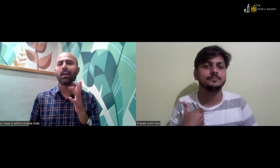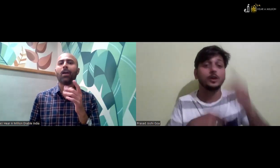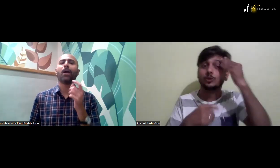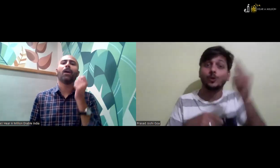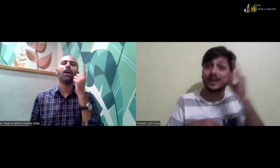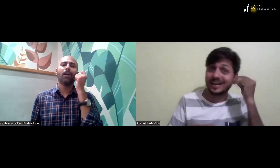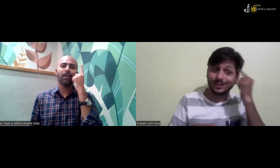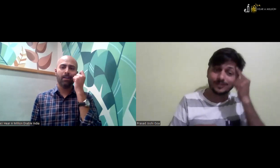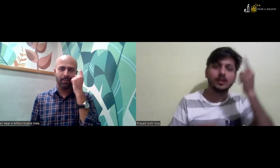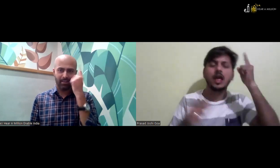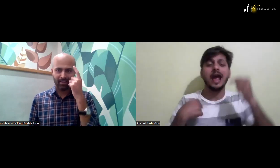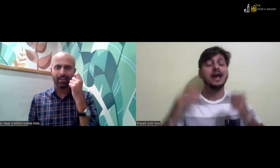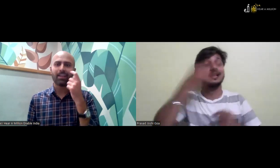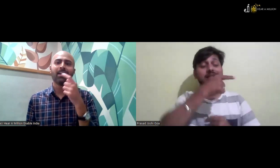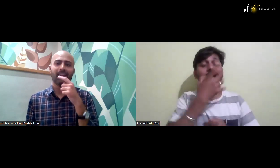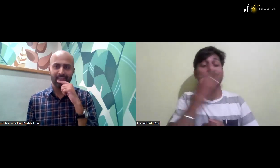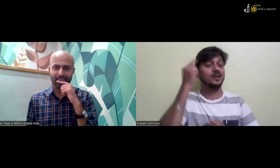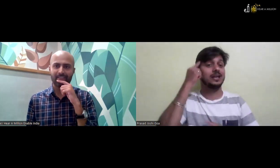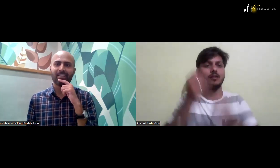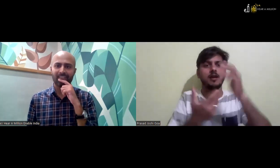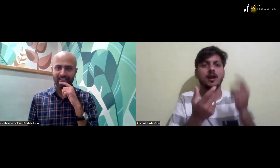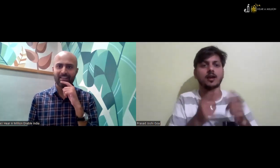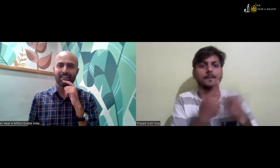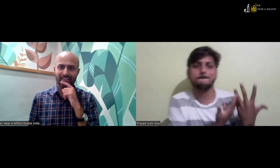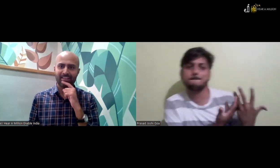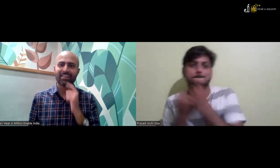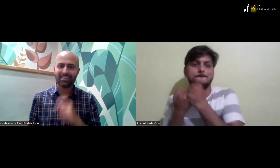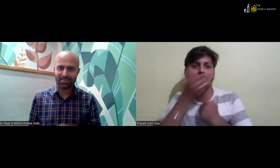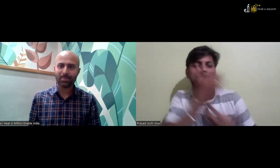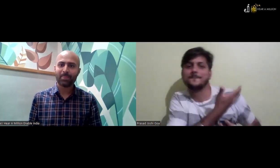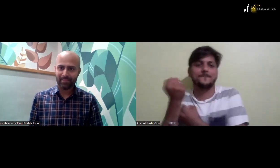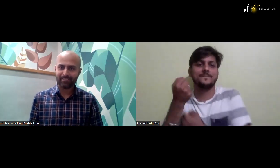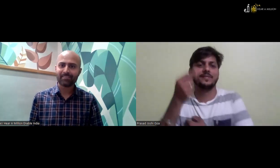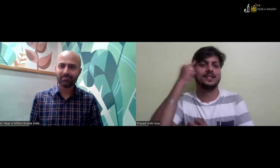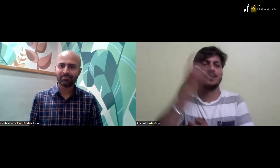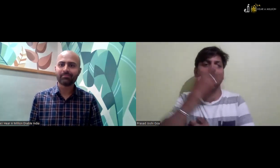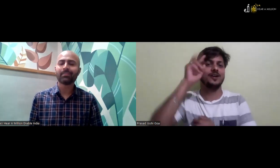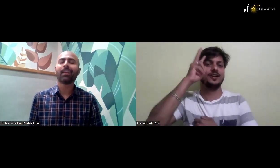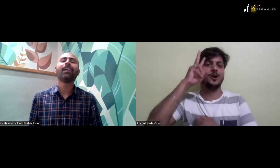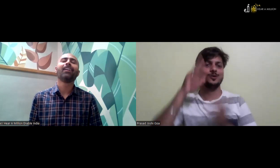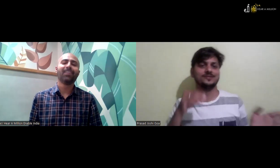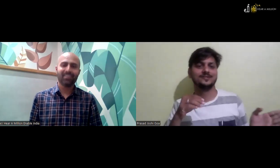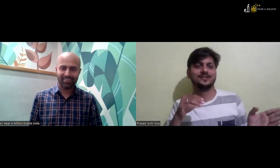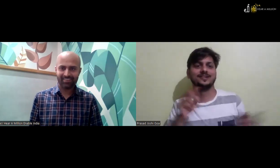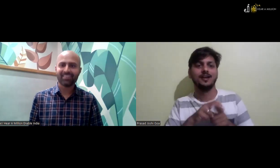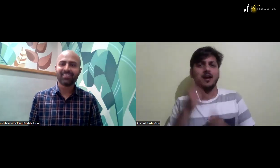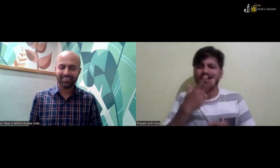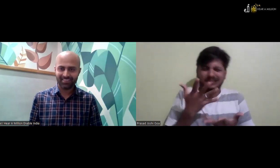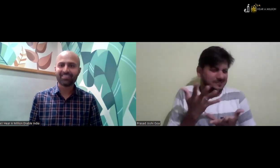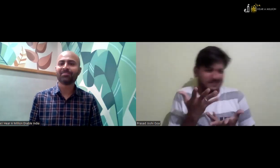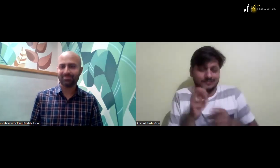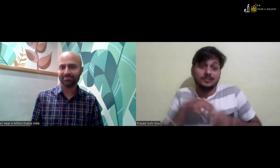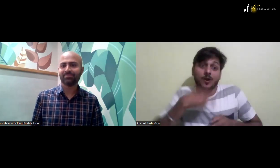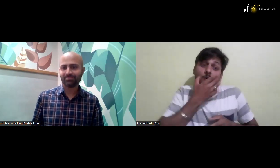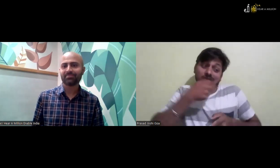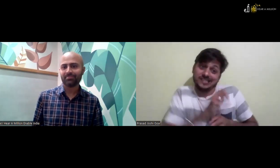was, I mean, telling you again, she thought that I am a hearing person. And that old lady, she was thinking that I may